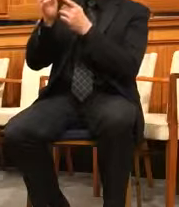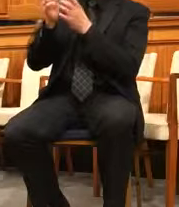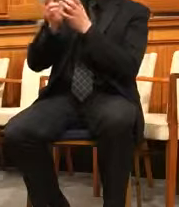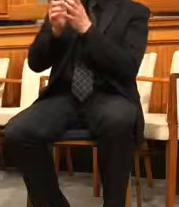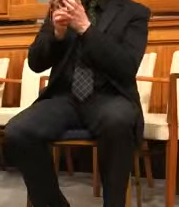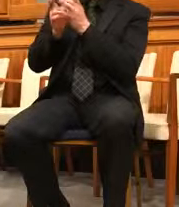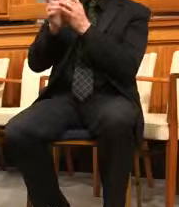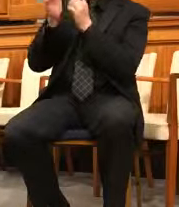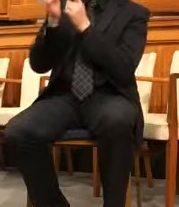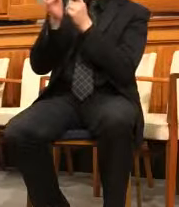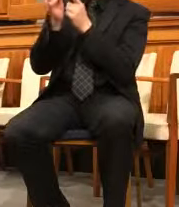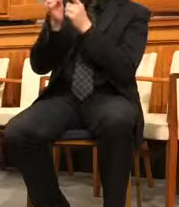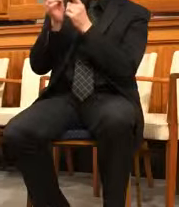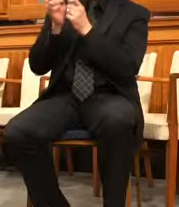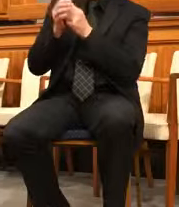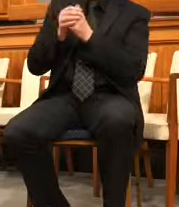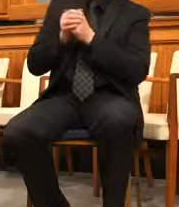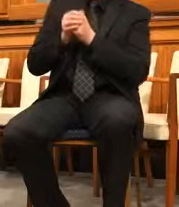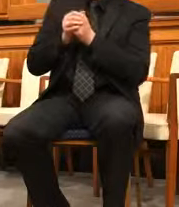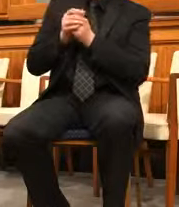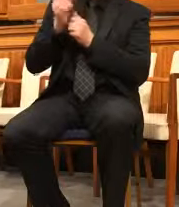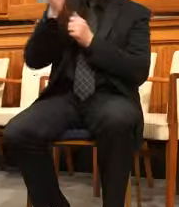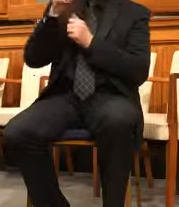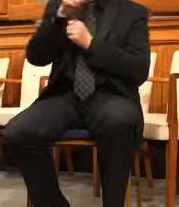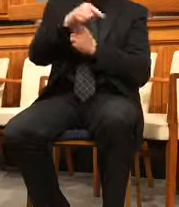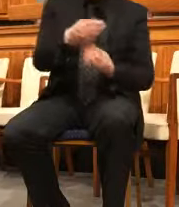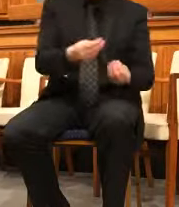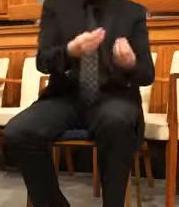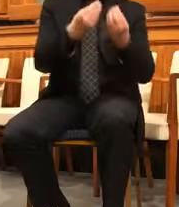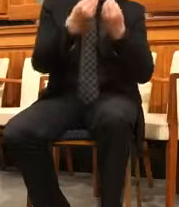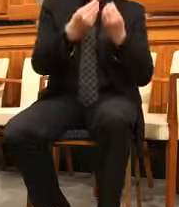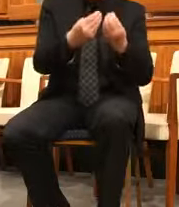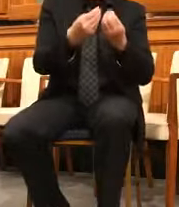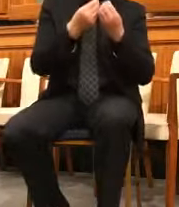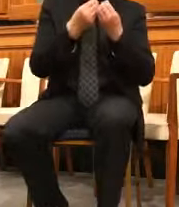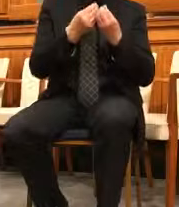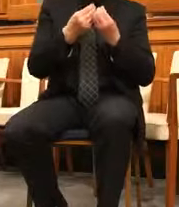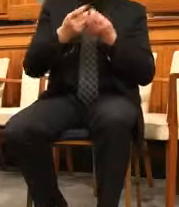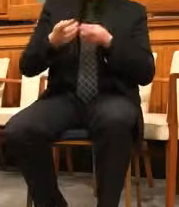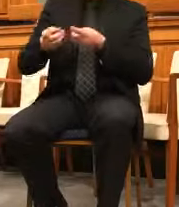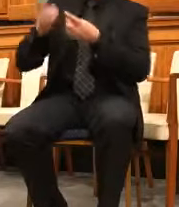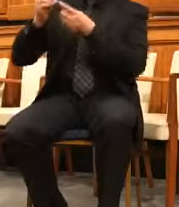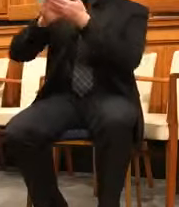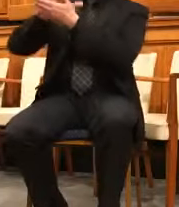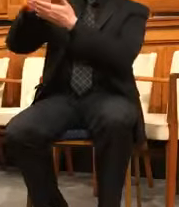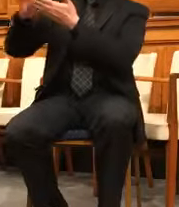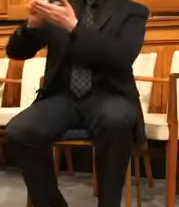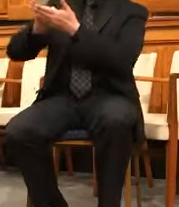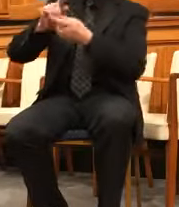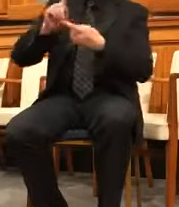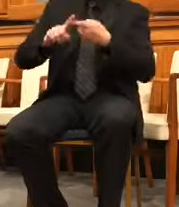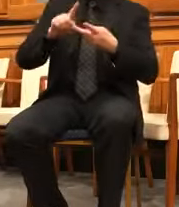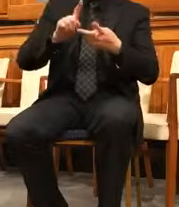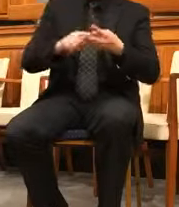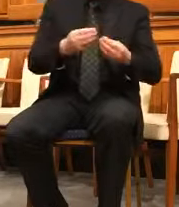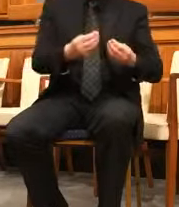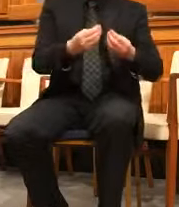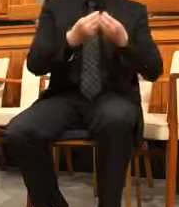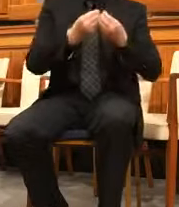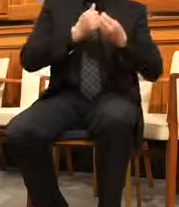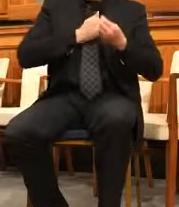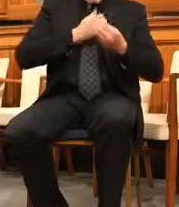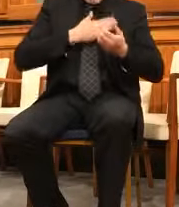the holiness and majesty of God, the fallen, sinful state of our hearts, the need for